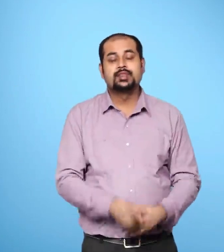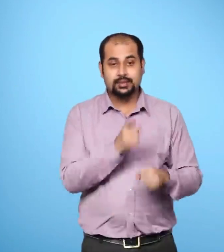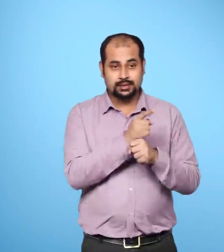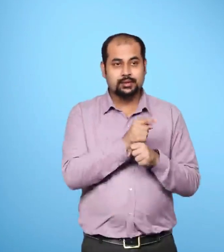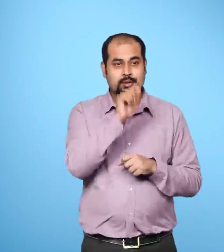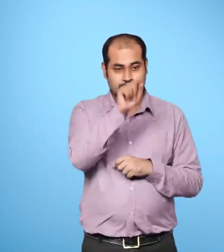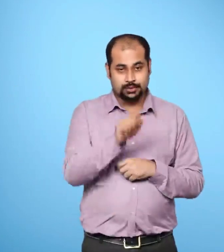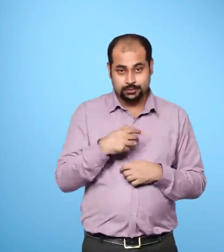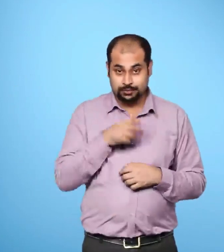Footnote.